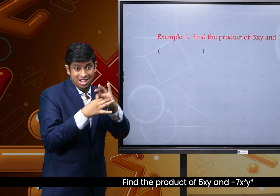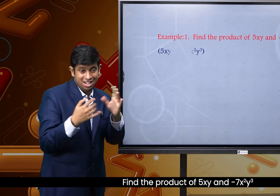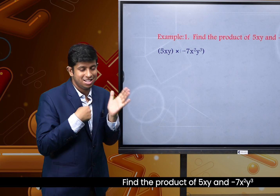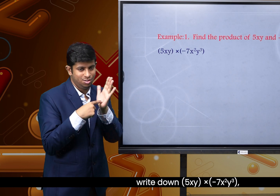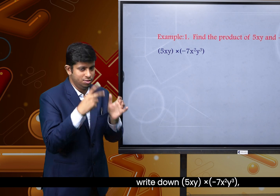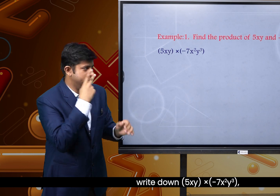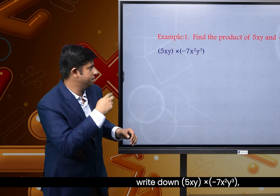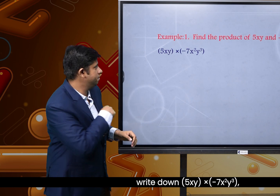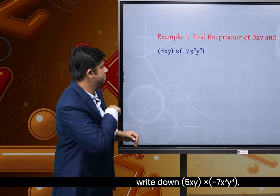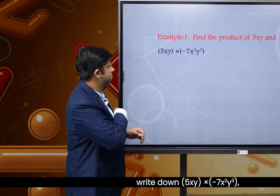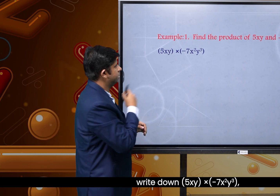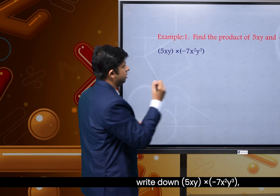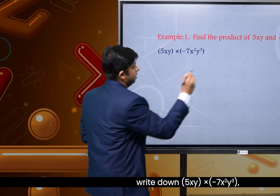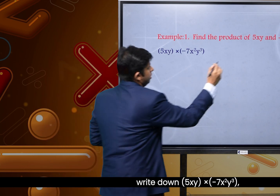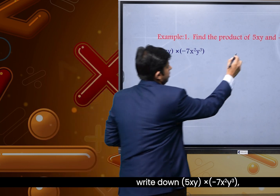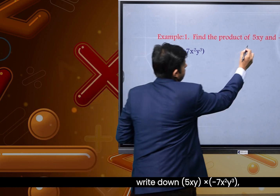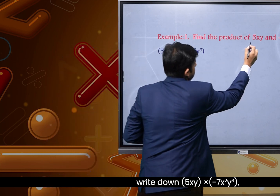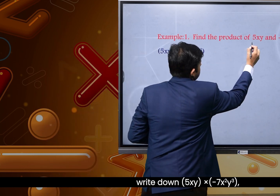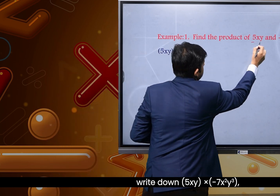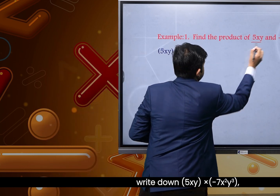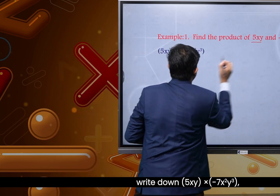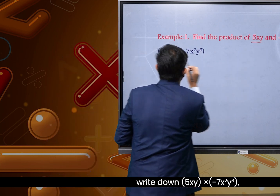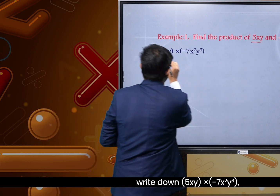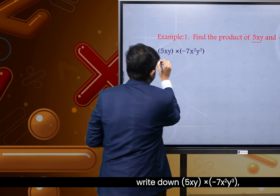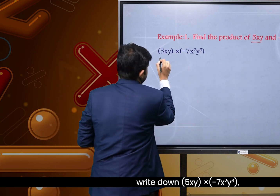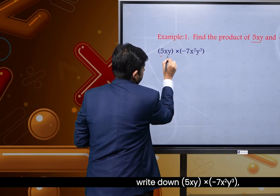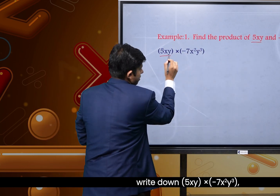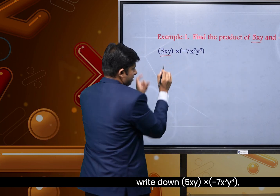We write down 5xy into minus 7x square y cube.